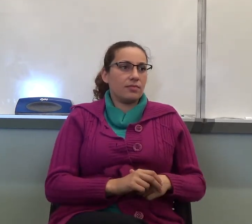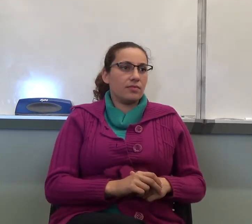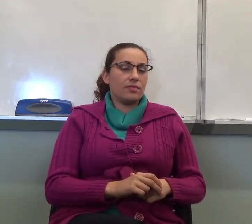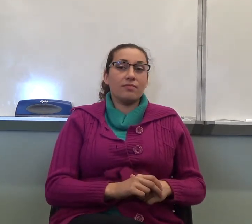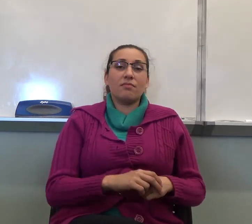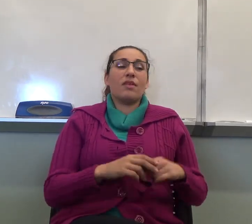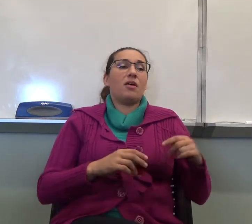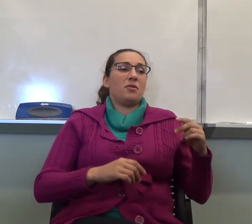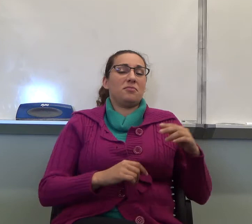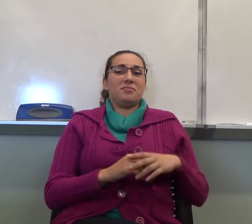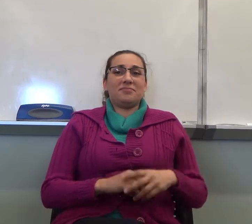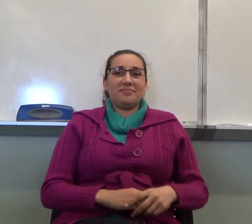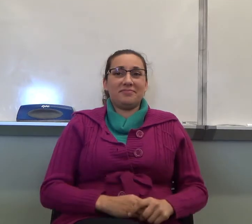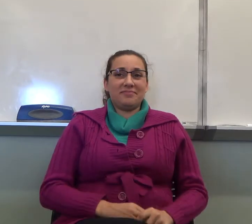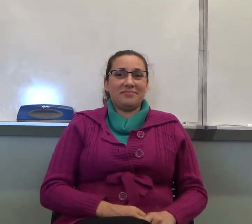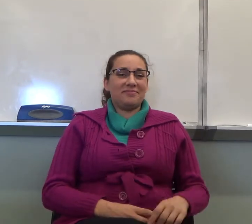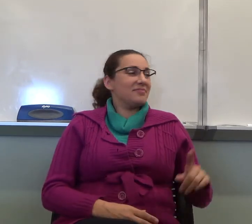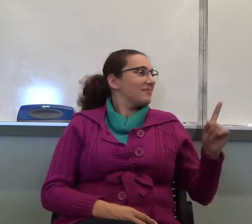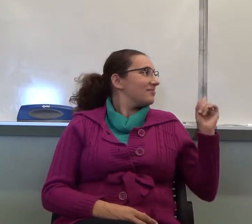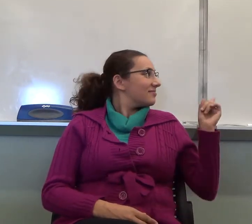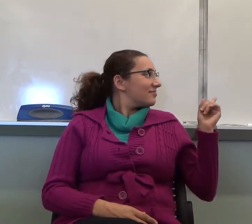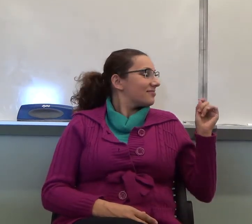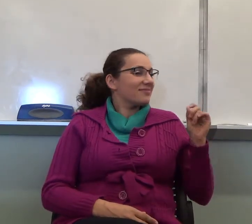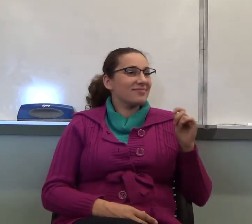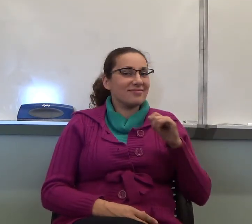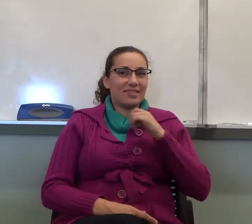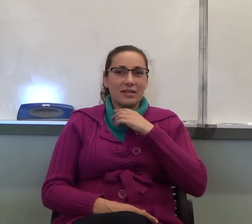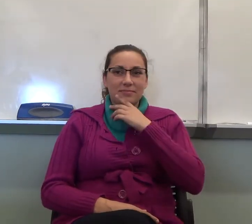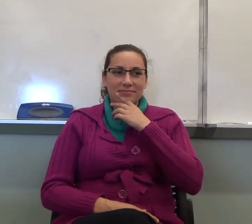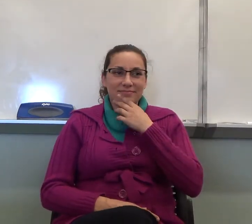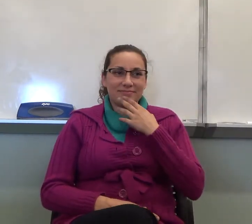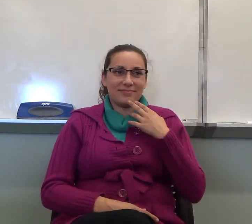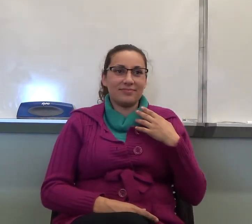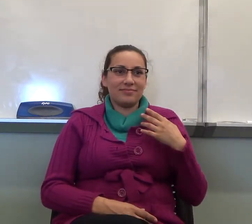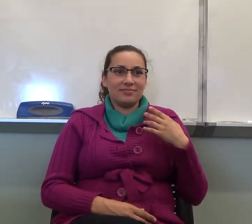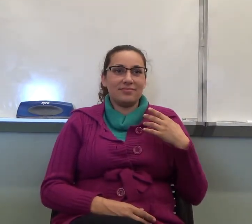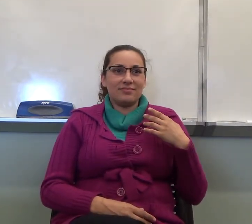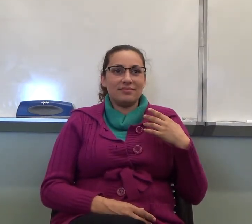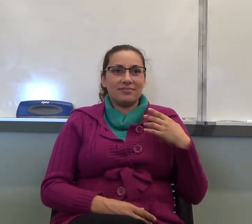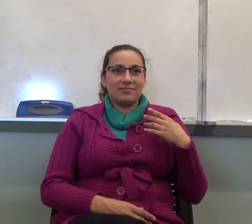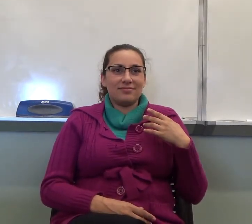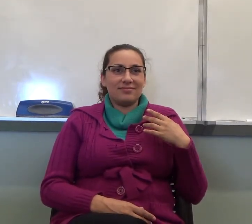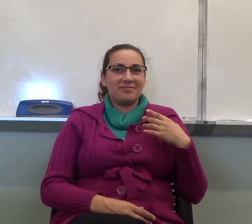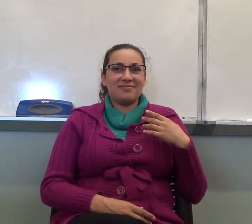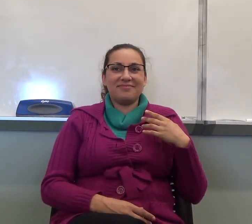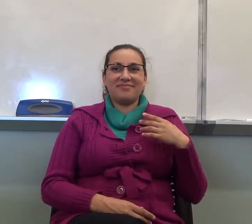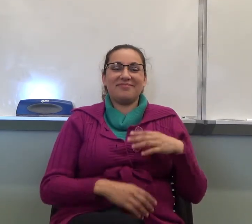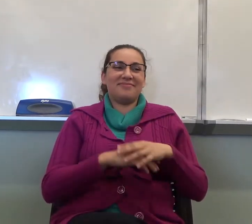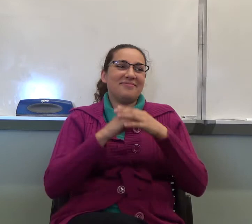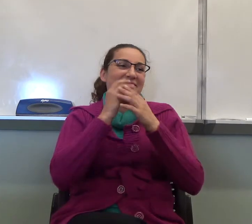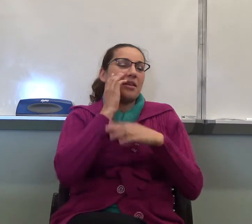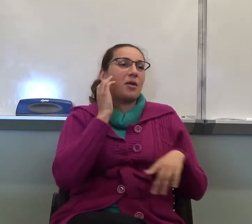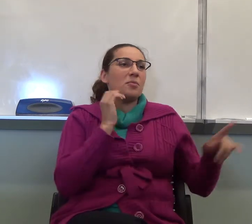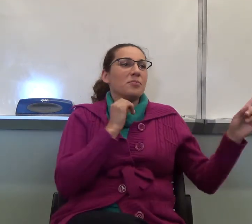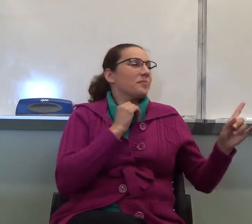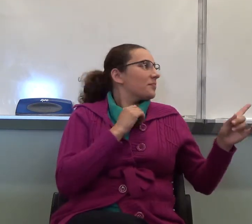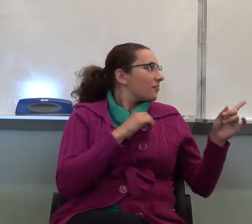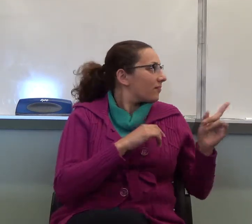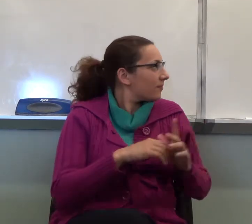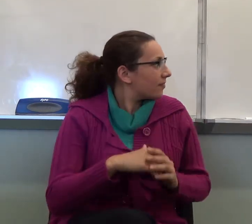Yes, silence. It's exactly what happened. And the reason is you have to think about it carefully. Okay? There are two